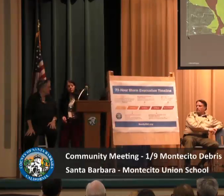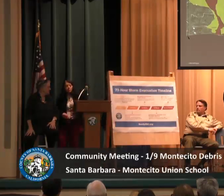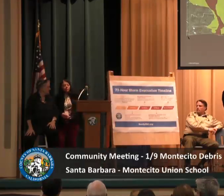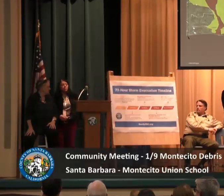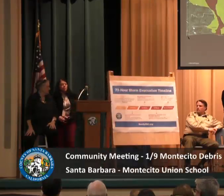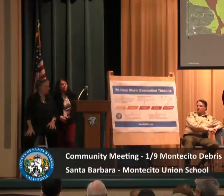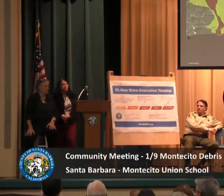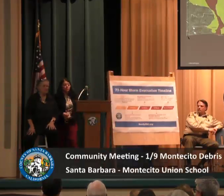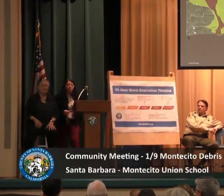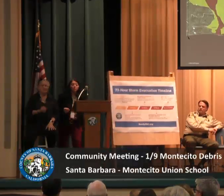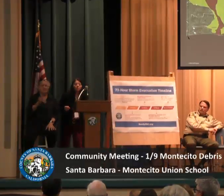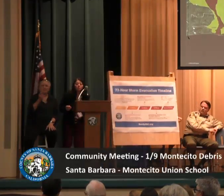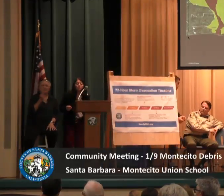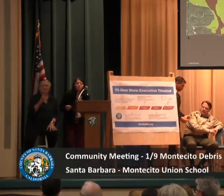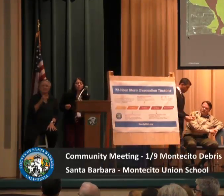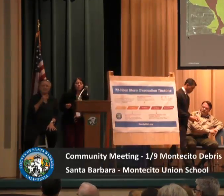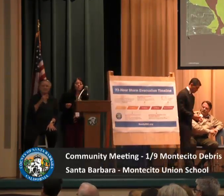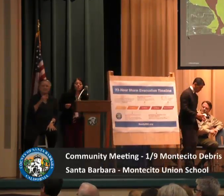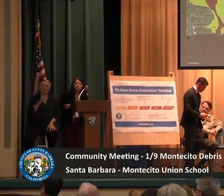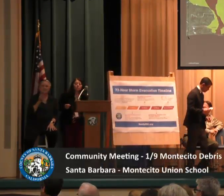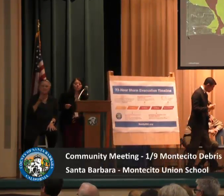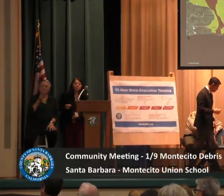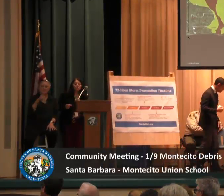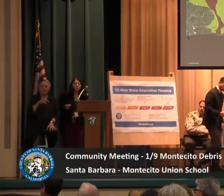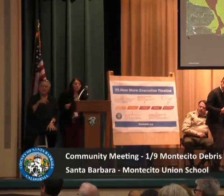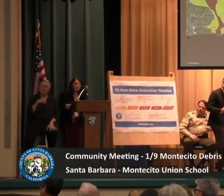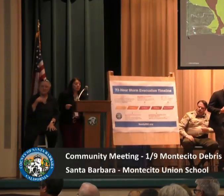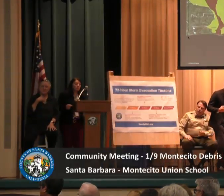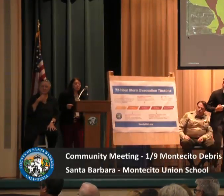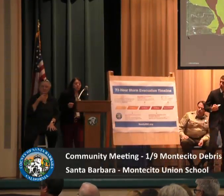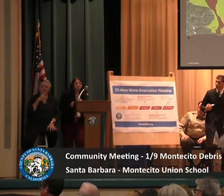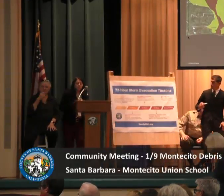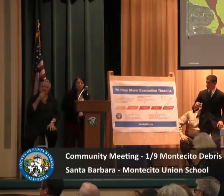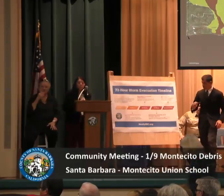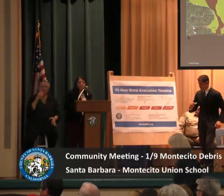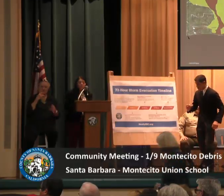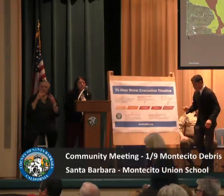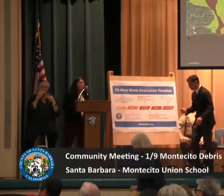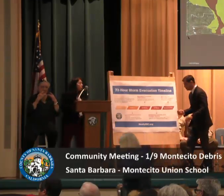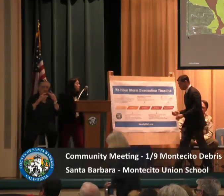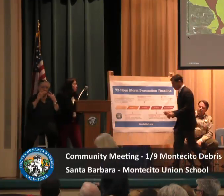Well, the other question was through time been short on.